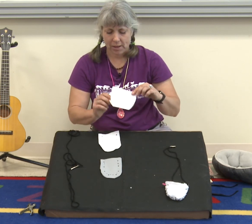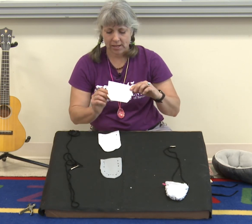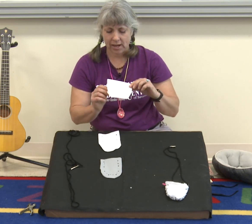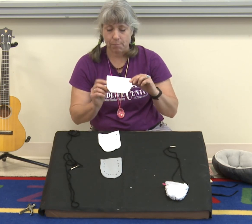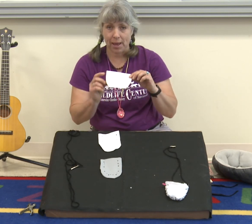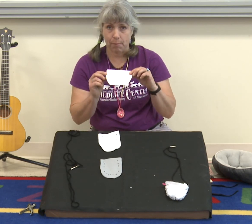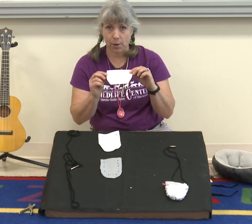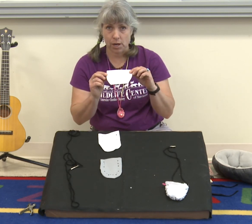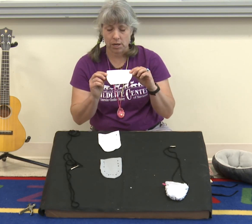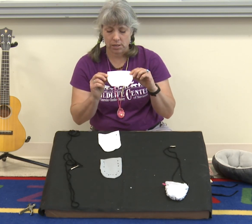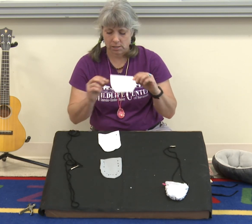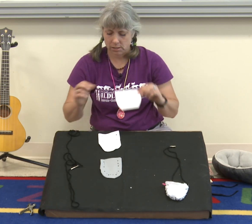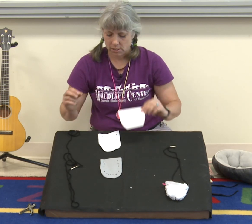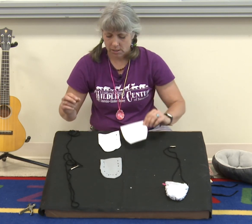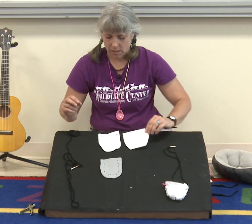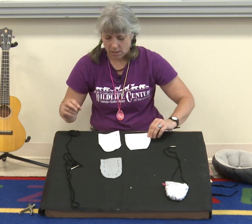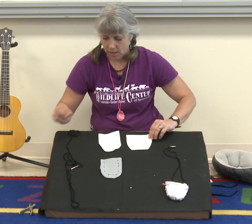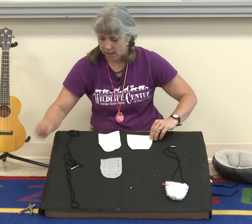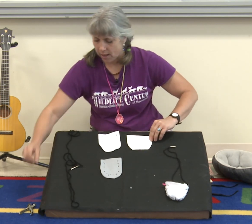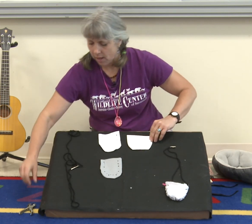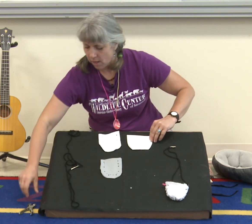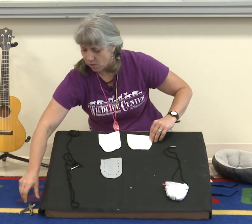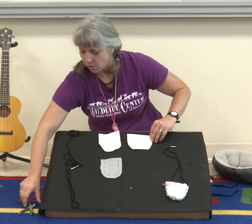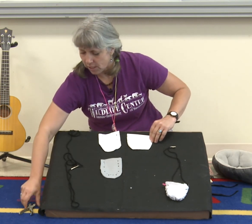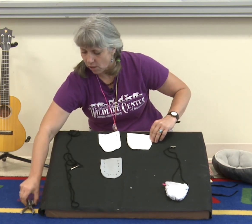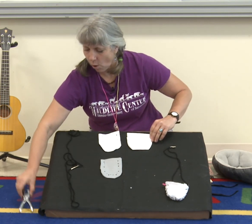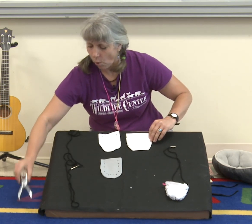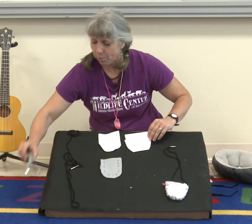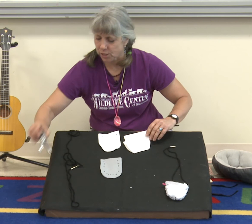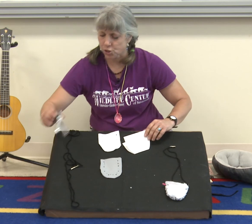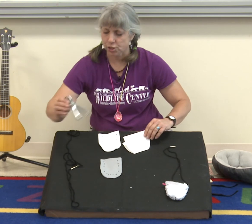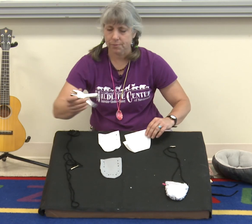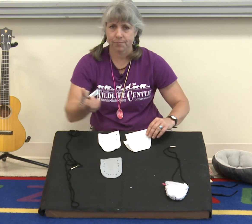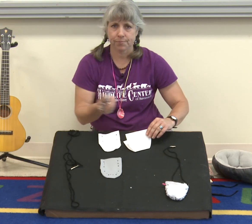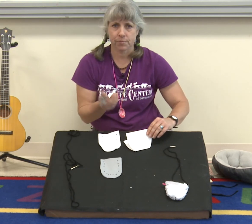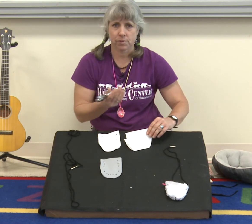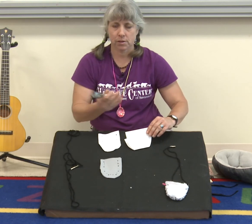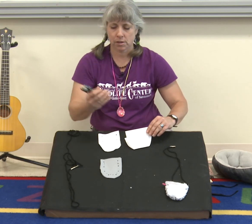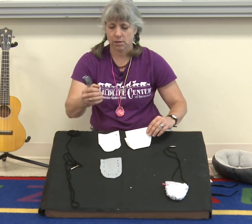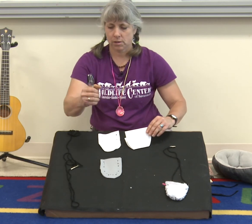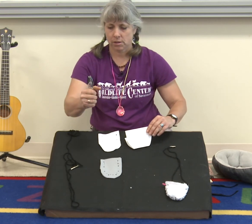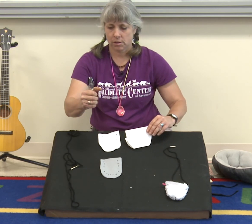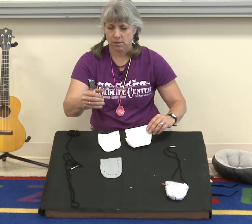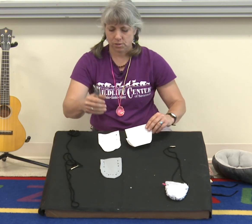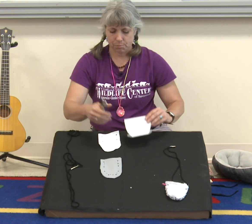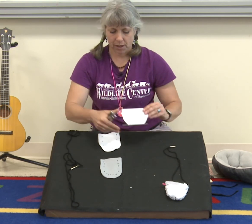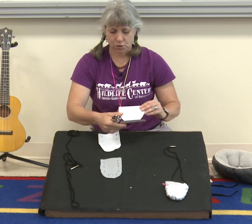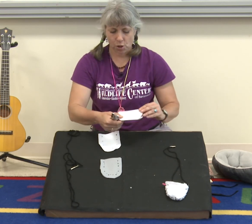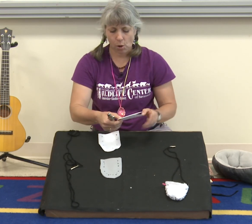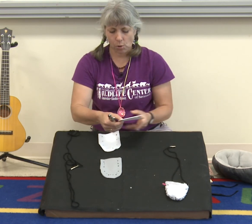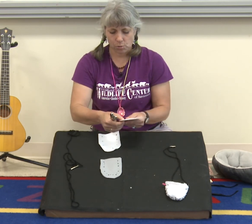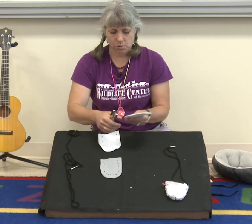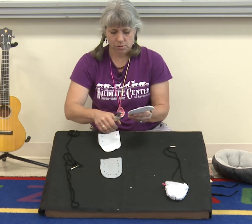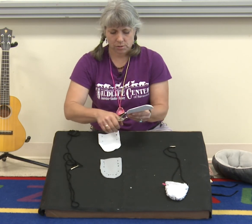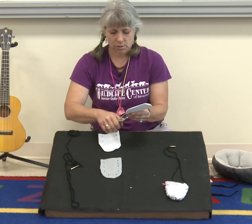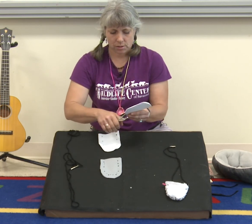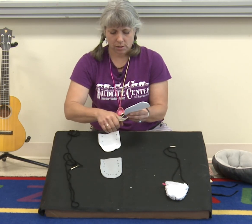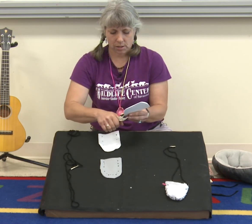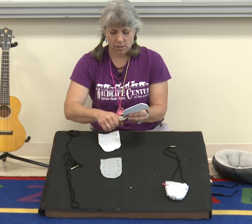out of paper. And you'll need a hole puncher to punch holes